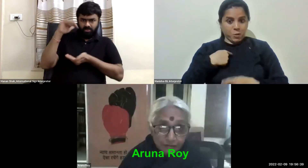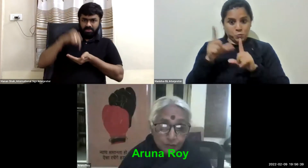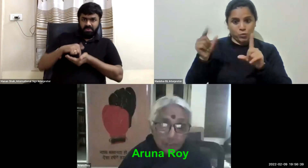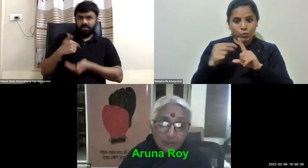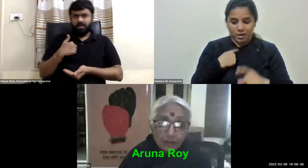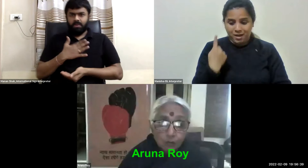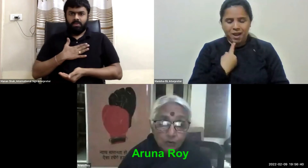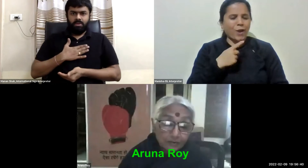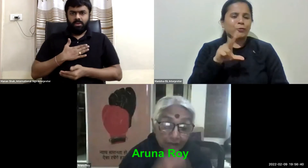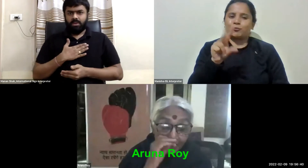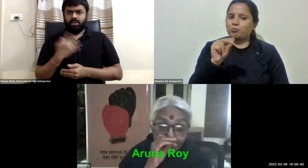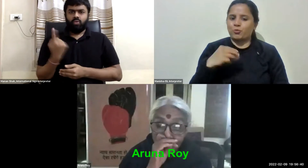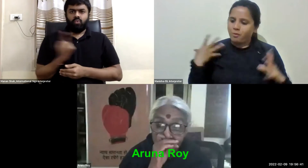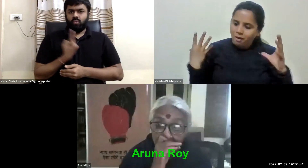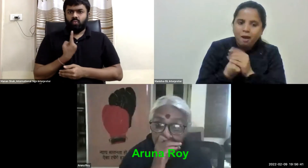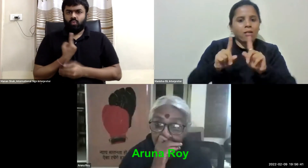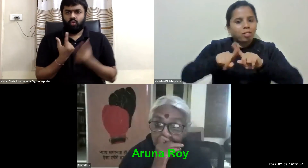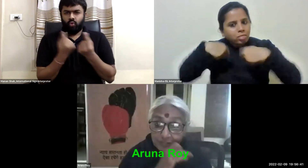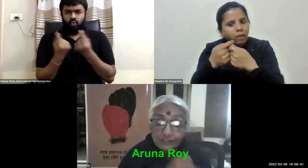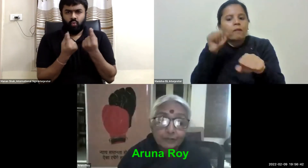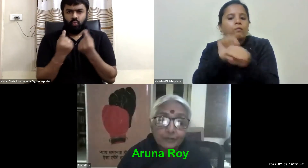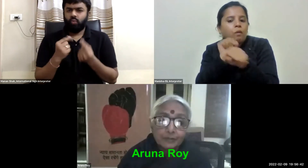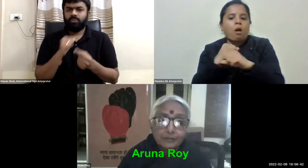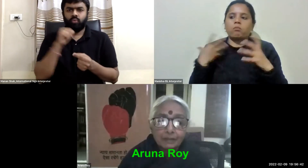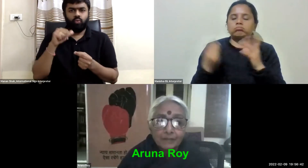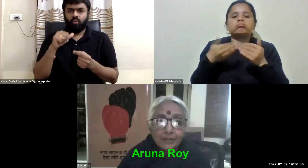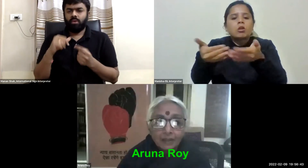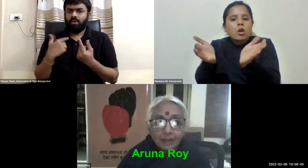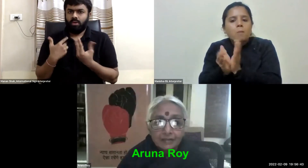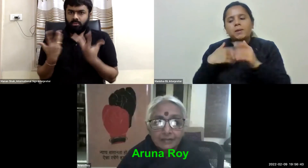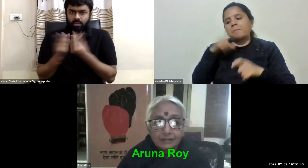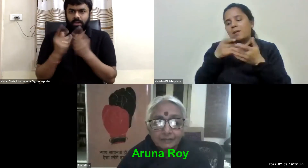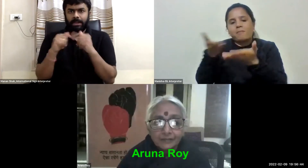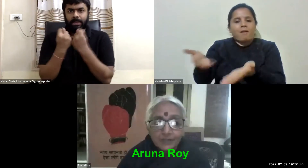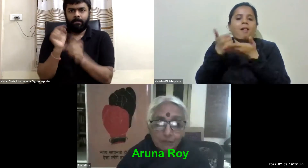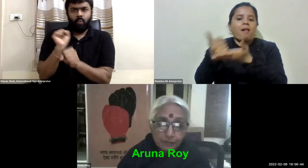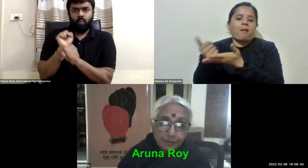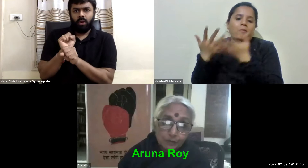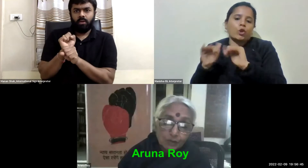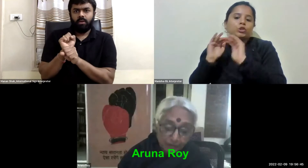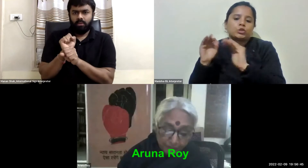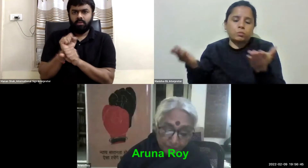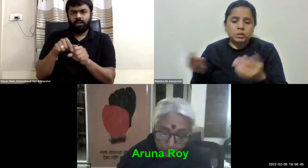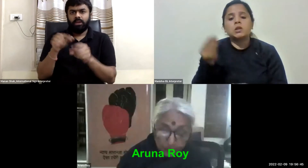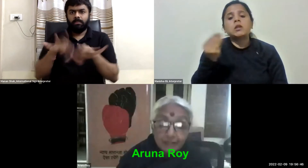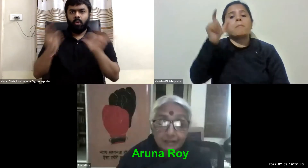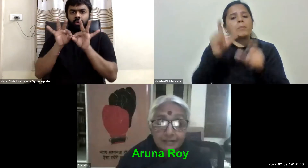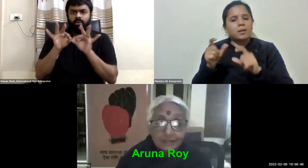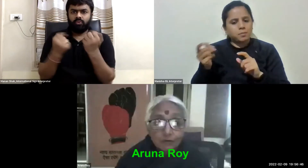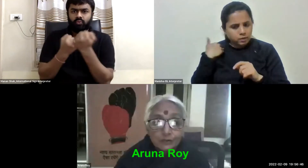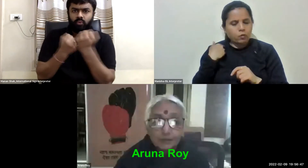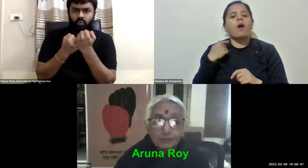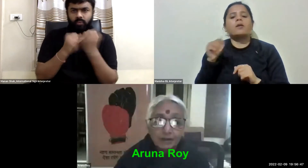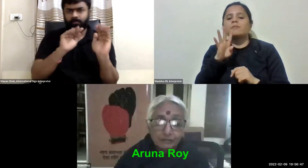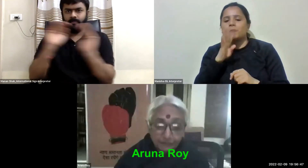single individual. Whatever I've done with a community of people. And some of the people who are fellow speakers